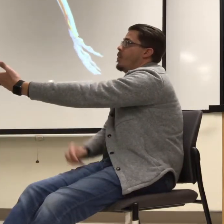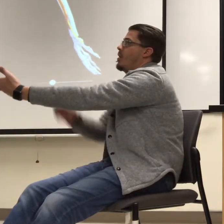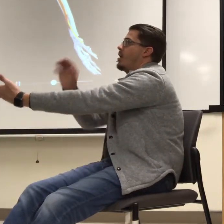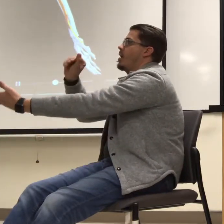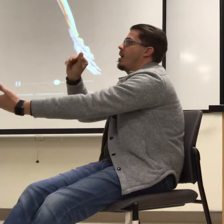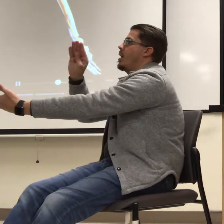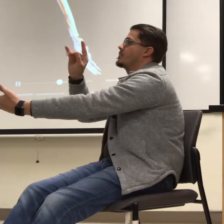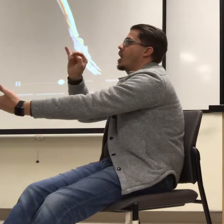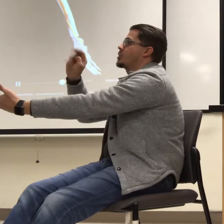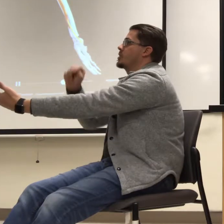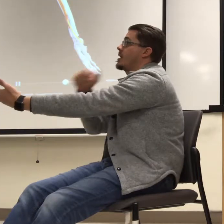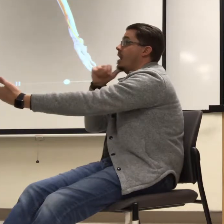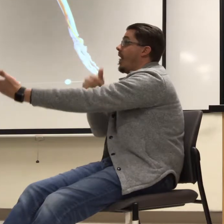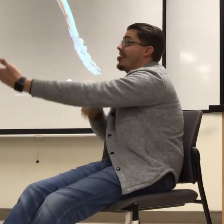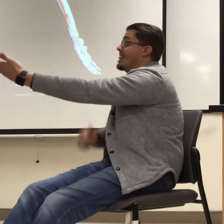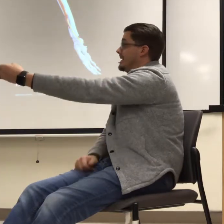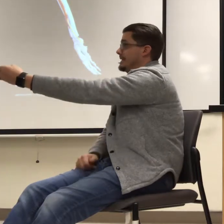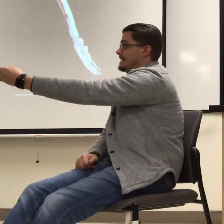So they show